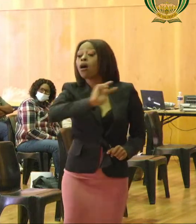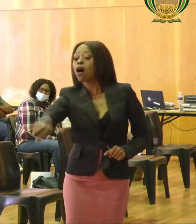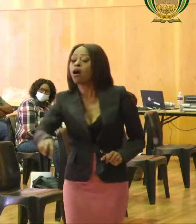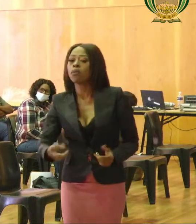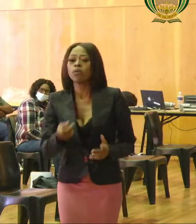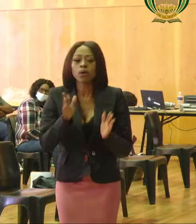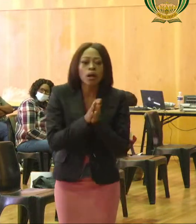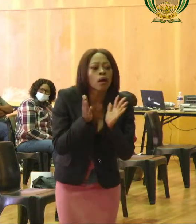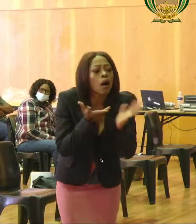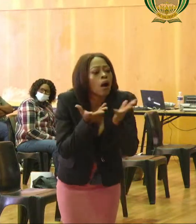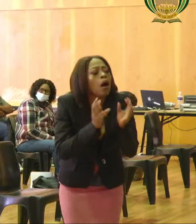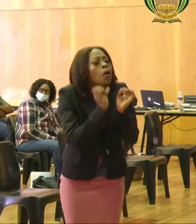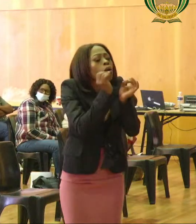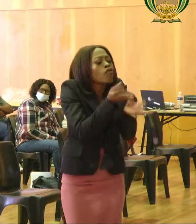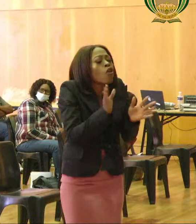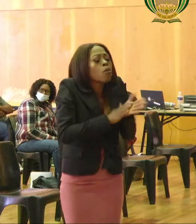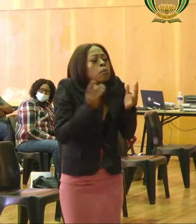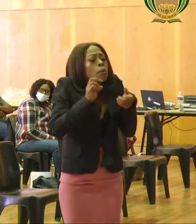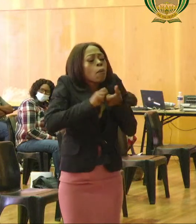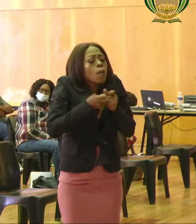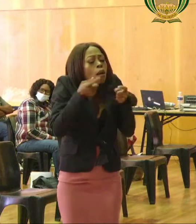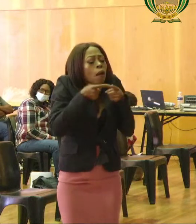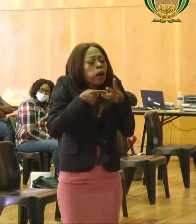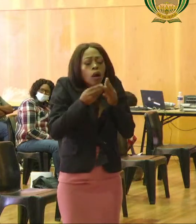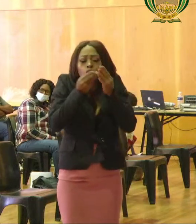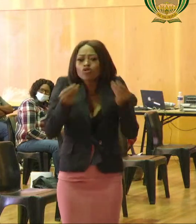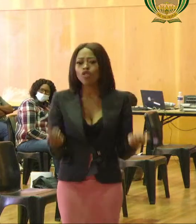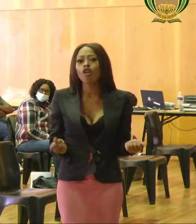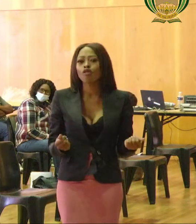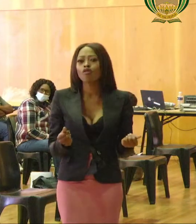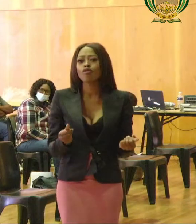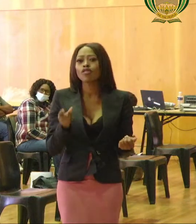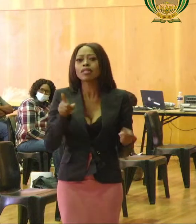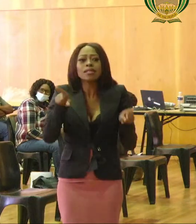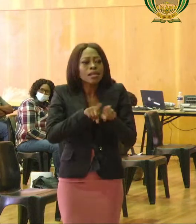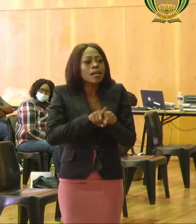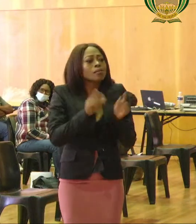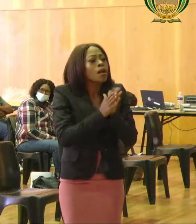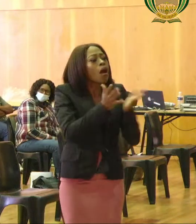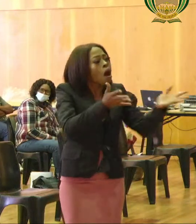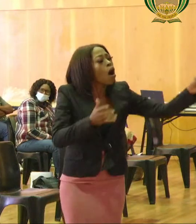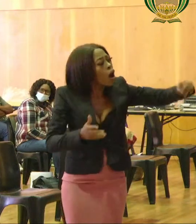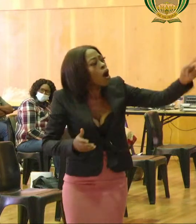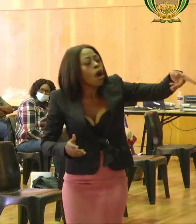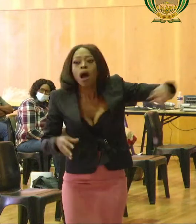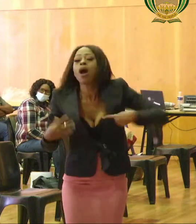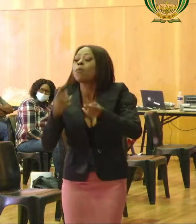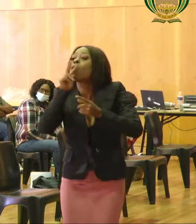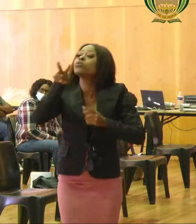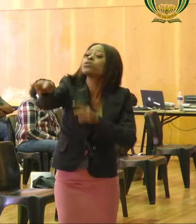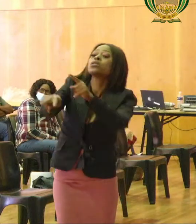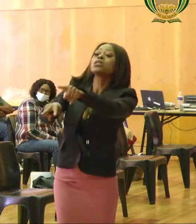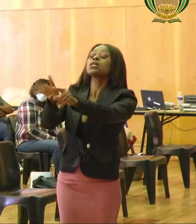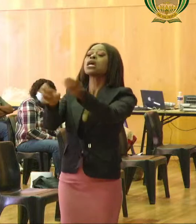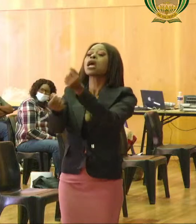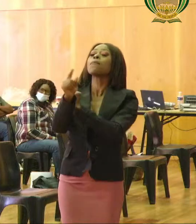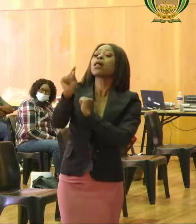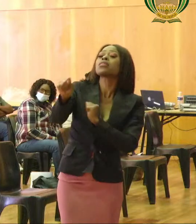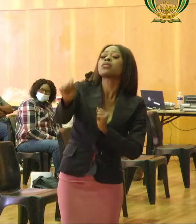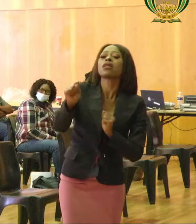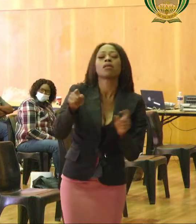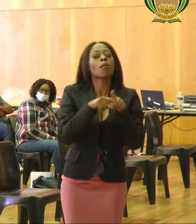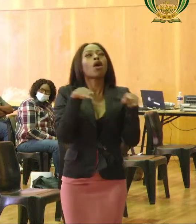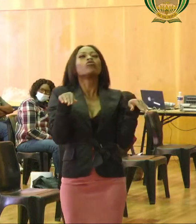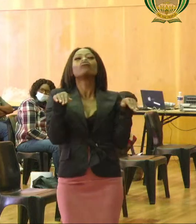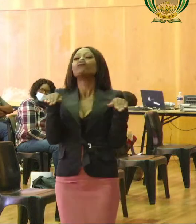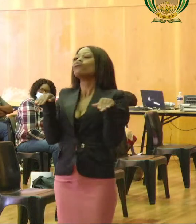besinokwazi ukuthi ezi zinto sizithethe immediately kuwo siwakhokhele sithi masihambeni niyoyibona le nto nantsi le nto yenzekayo kodwa nihleli